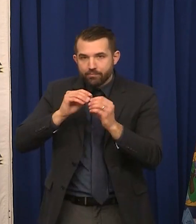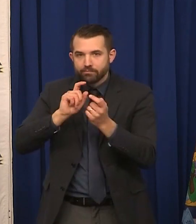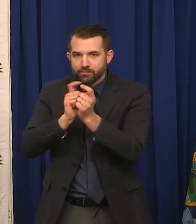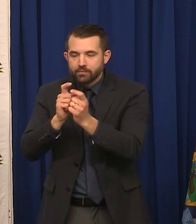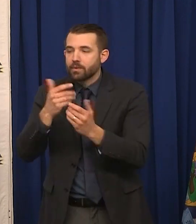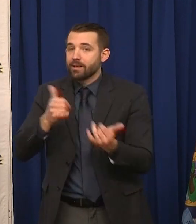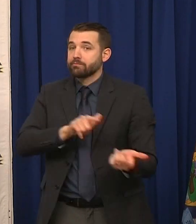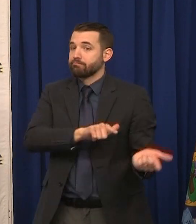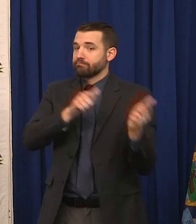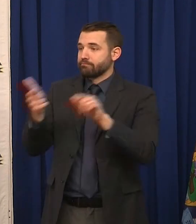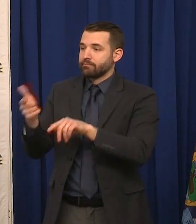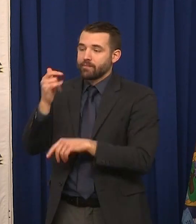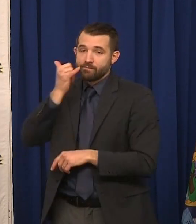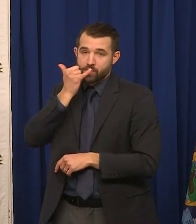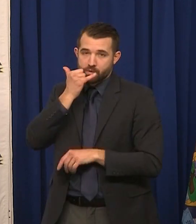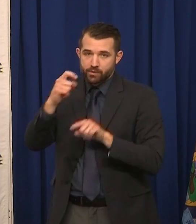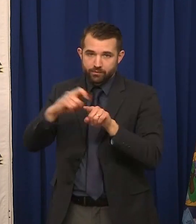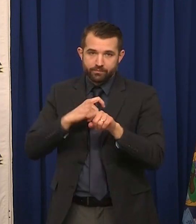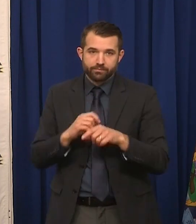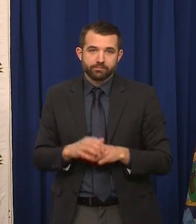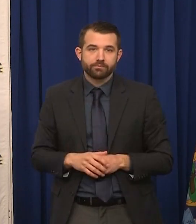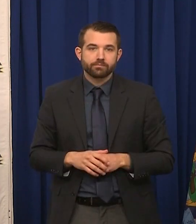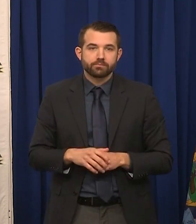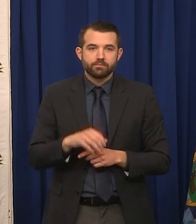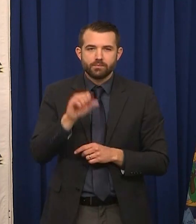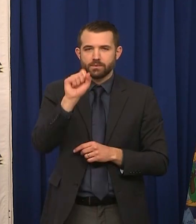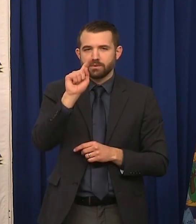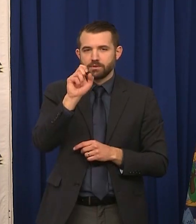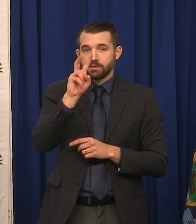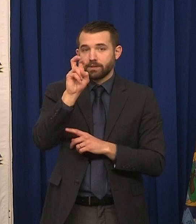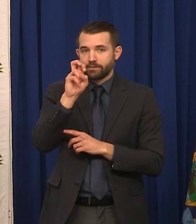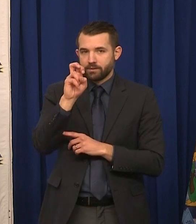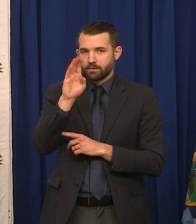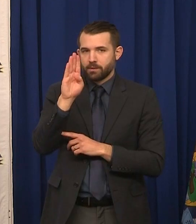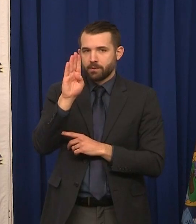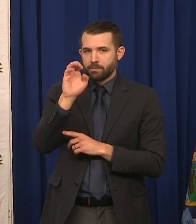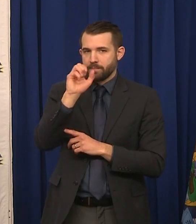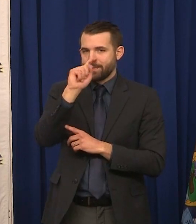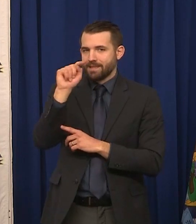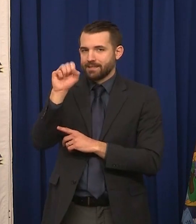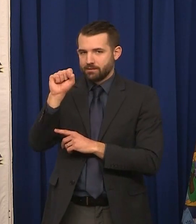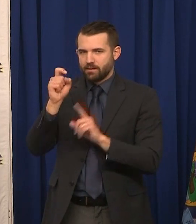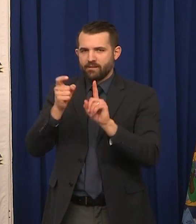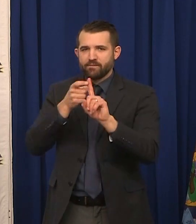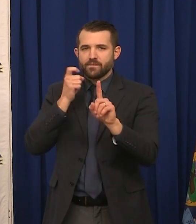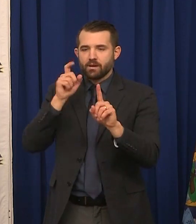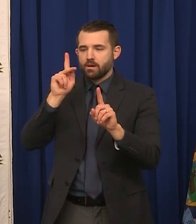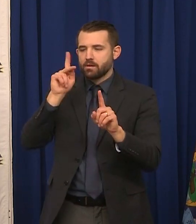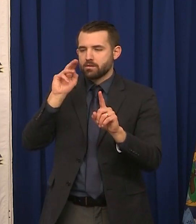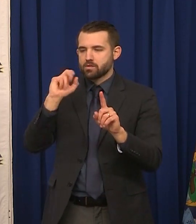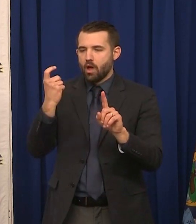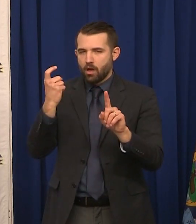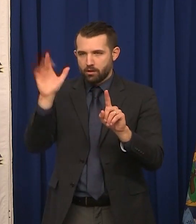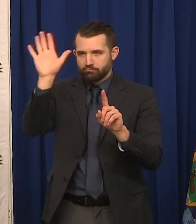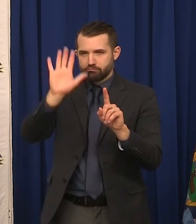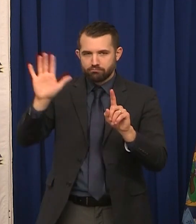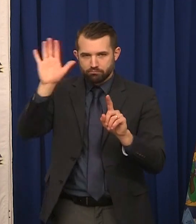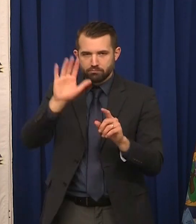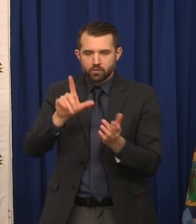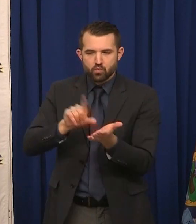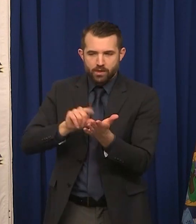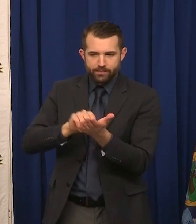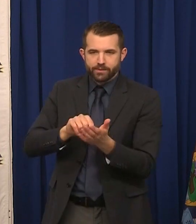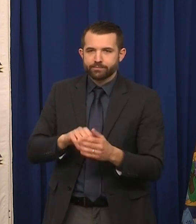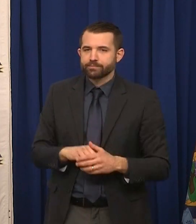next to Steve Betts at the Knox Courier-Gazette. Steve, go ahead. Yes, hi, Dr. Shaw. Thank